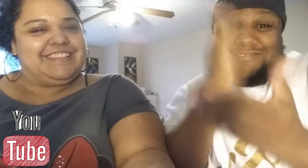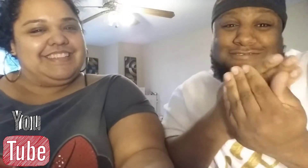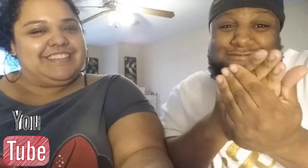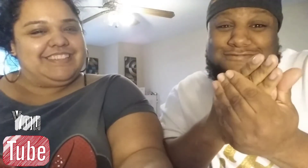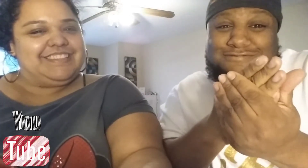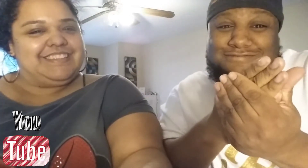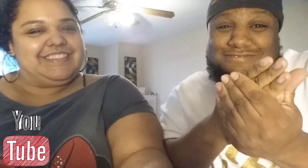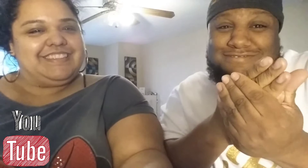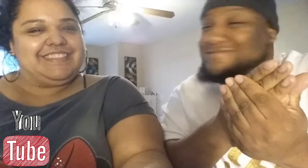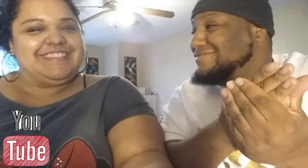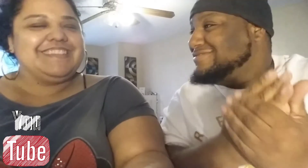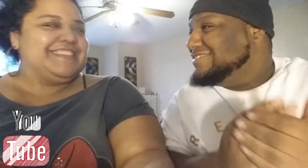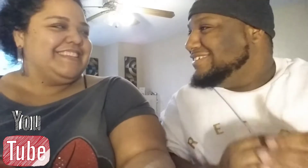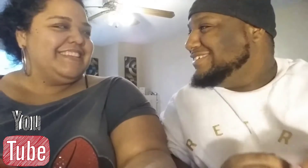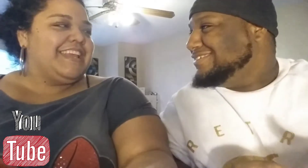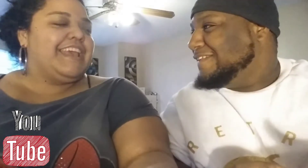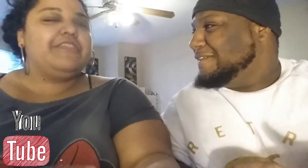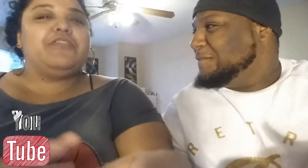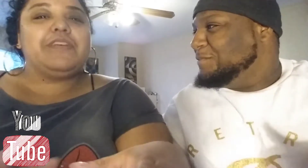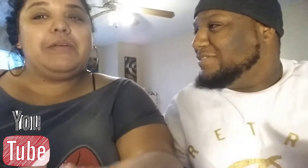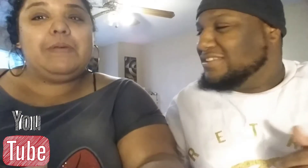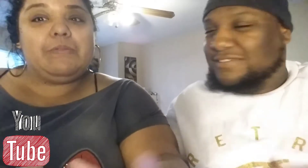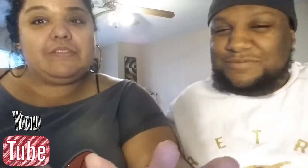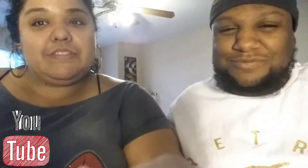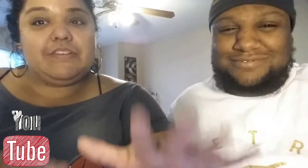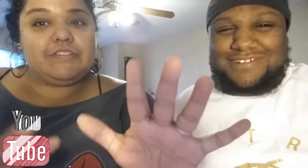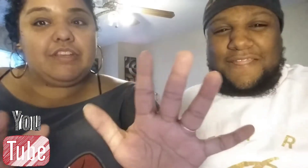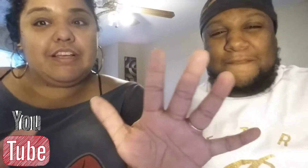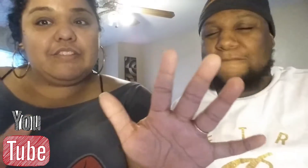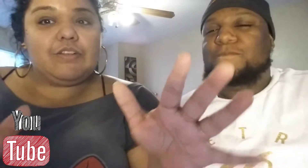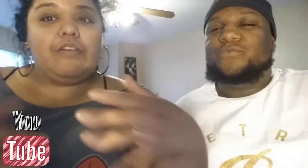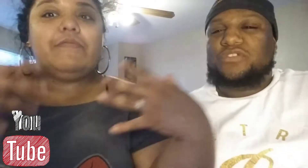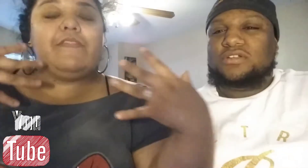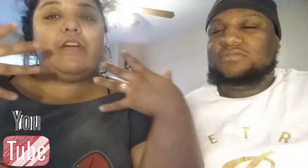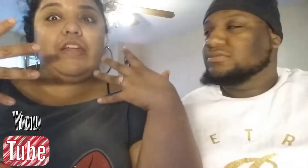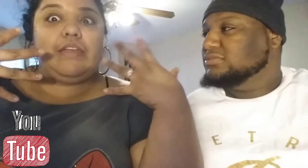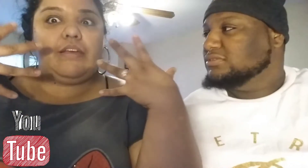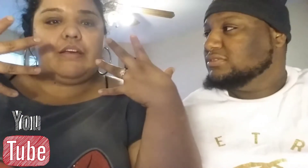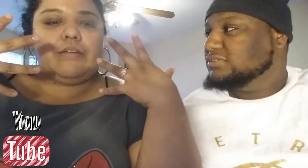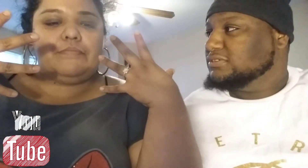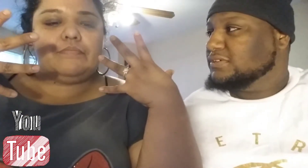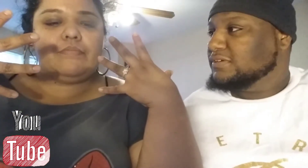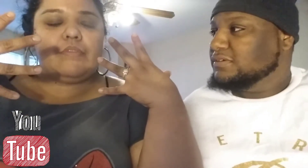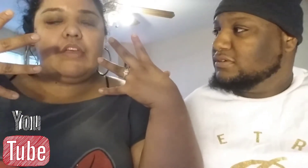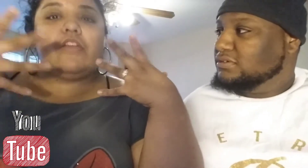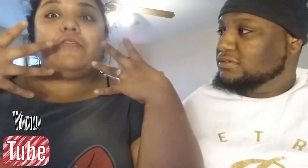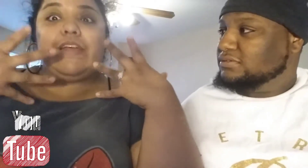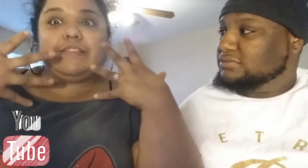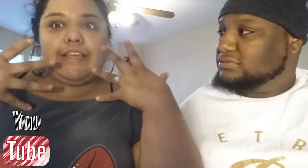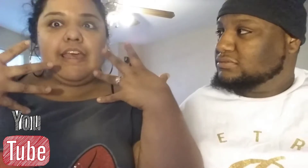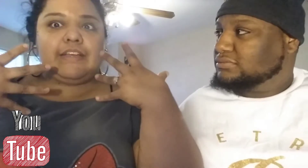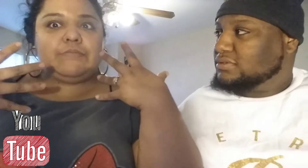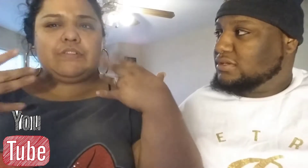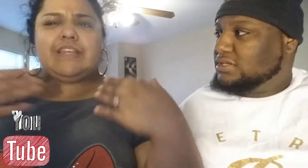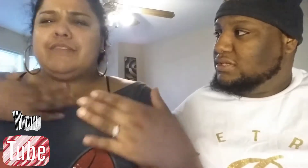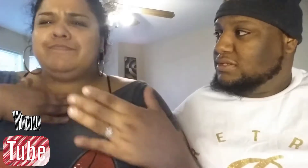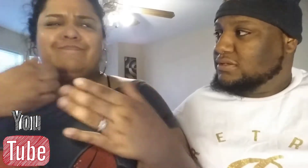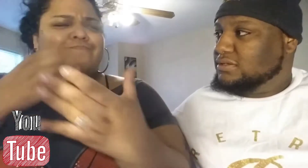on. Tacos. And don't forget, people, so you guys know, be very, your face expression is like.